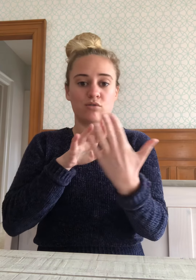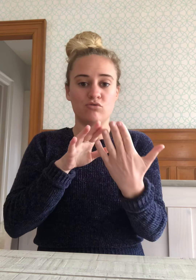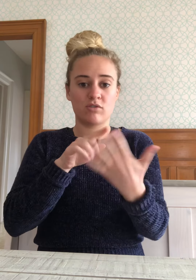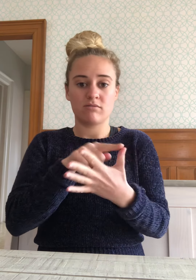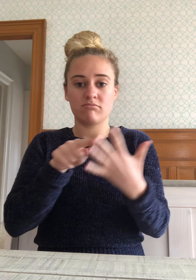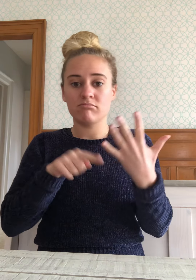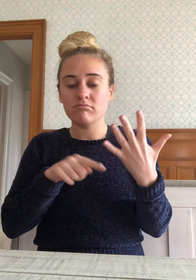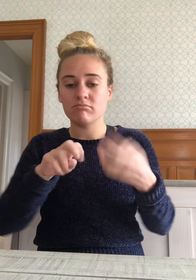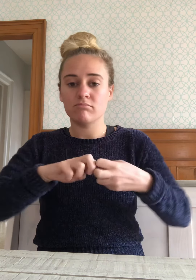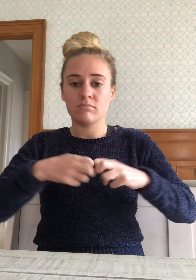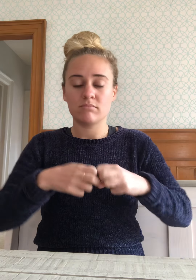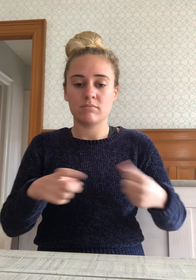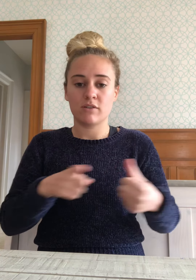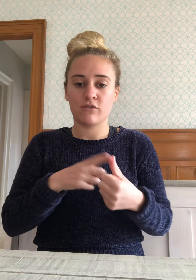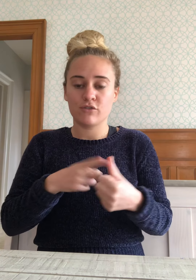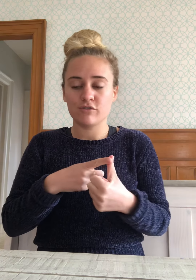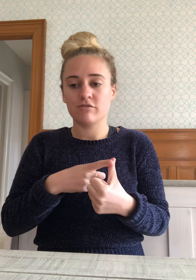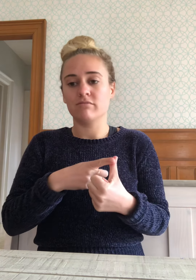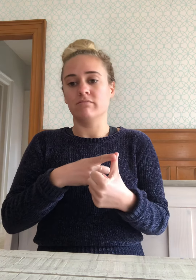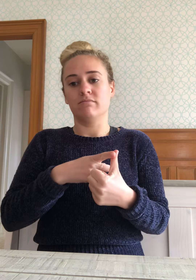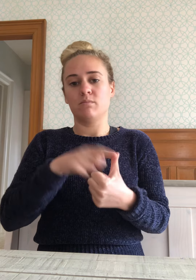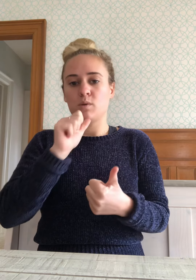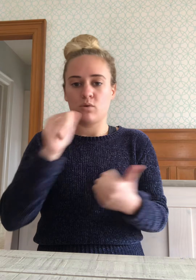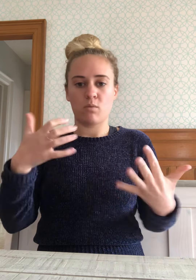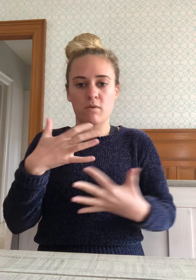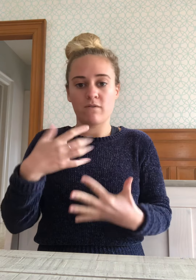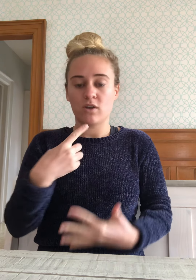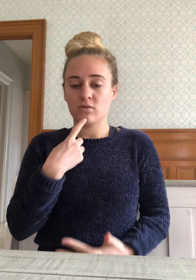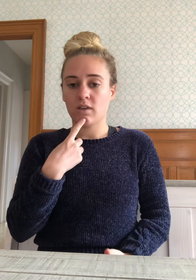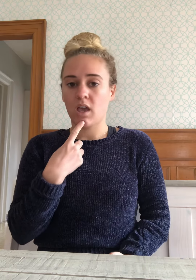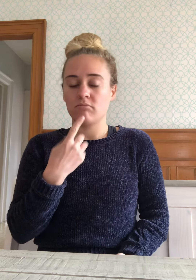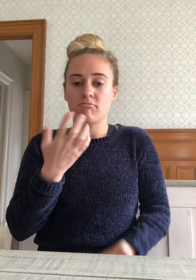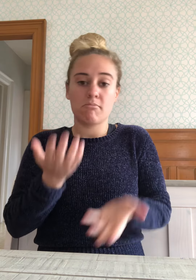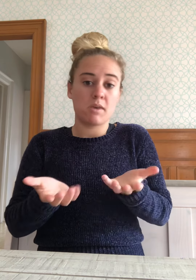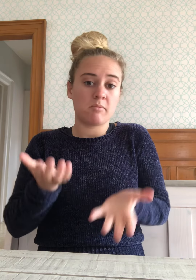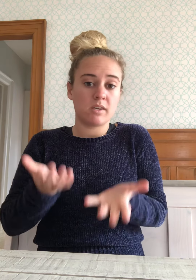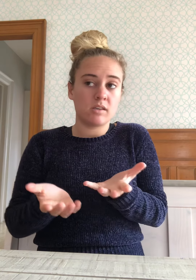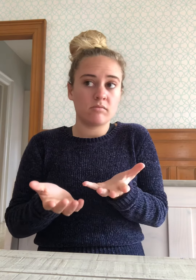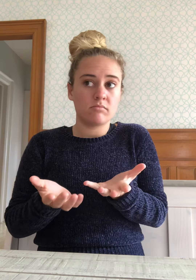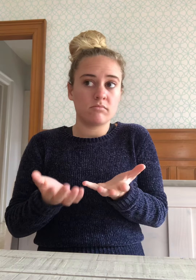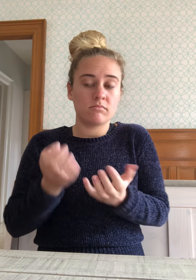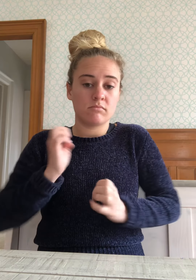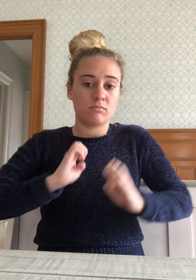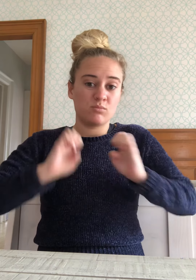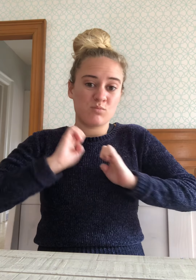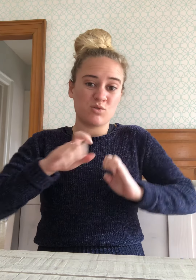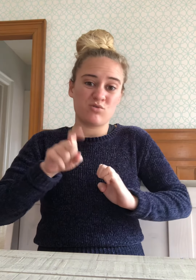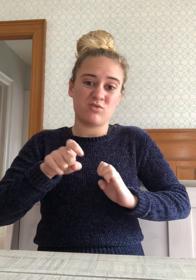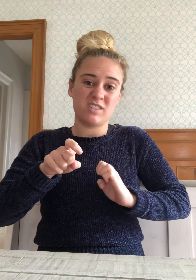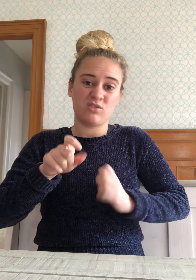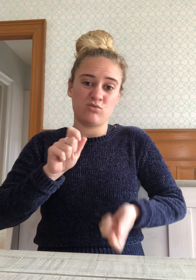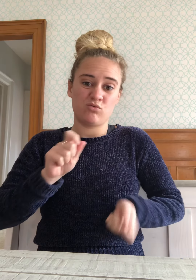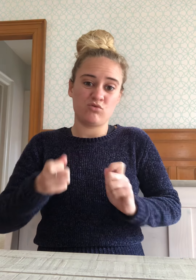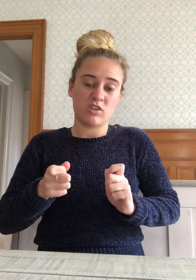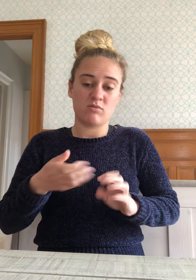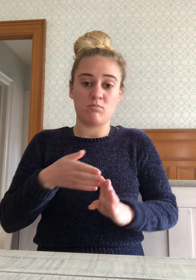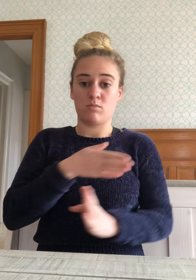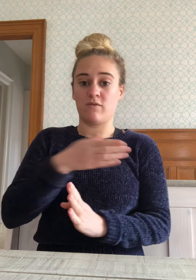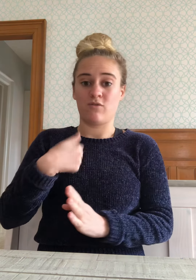initially. And don't be afraid to say, maybe the emotional state has to change before we can be successful.